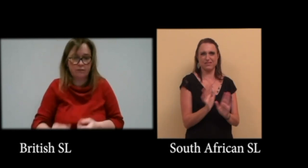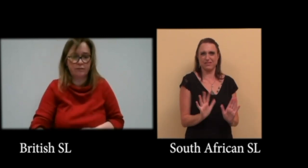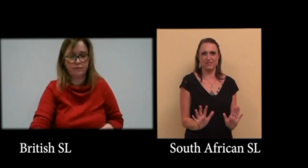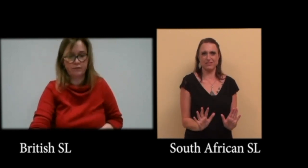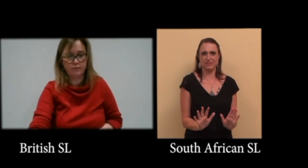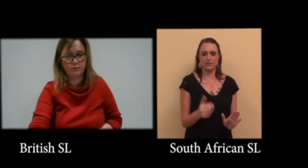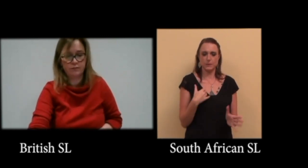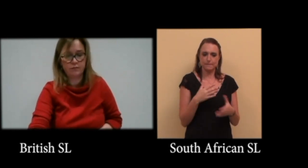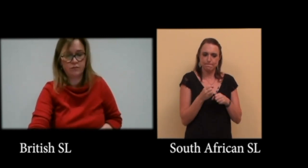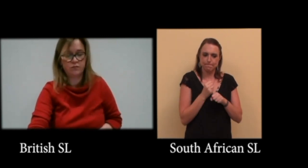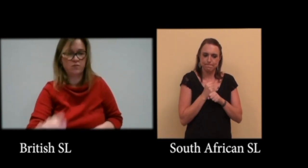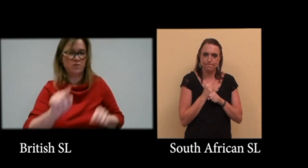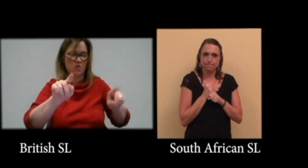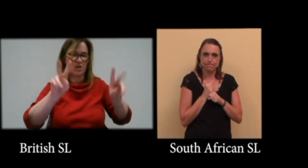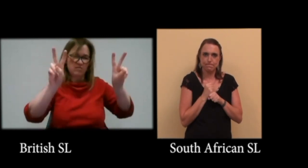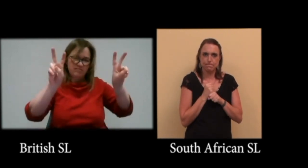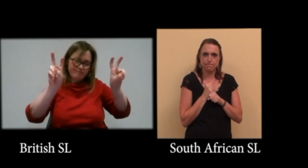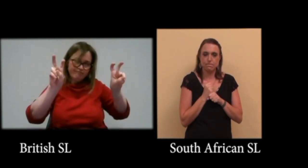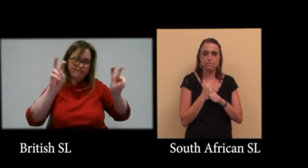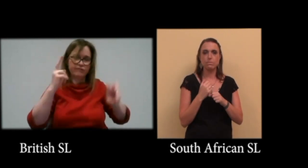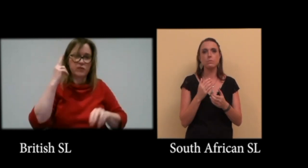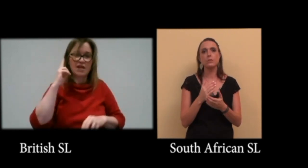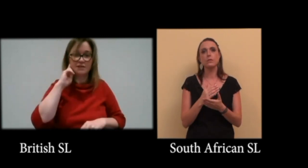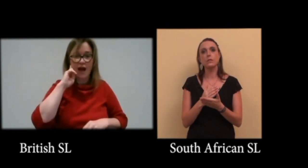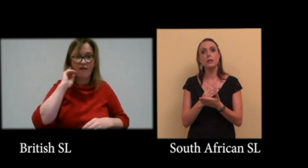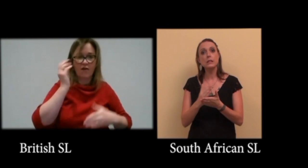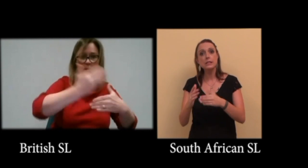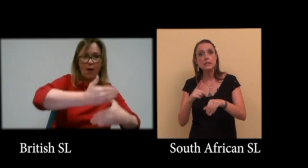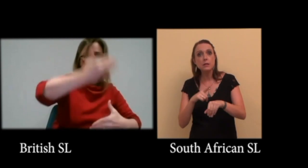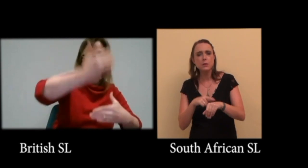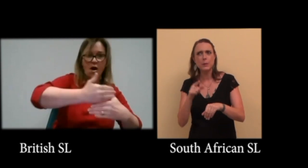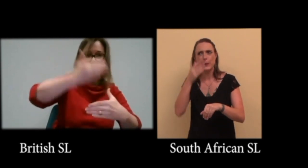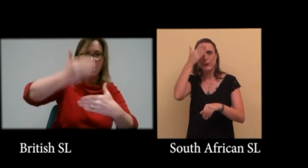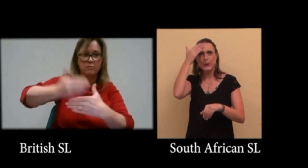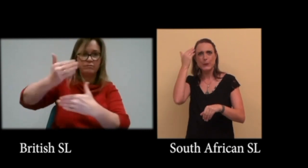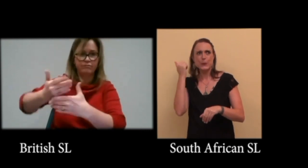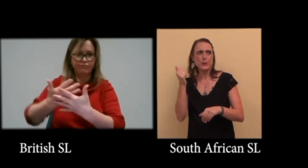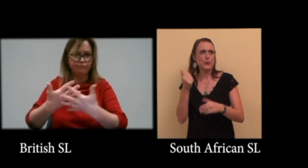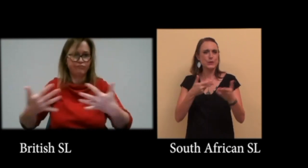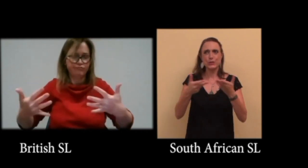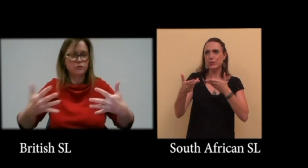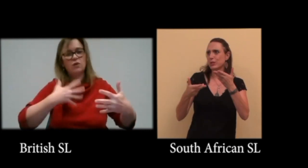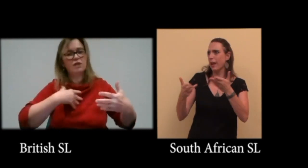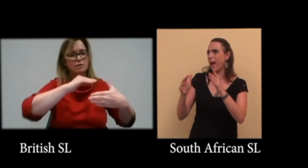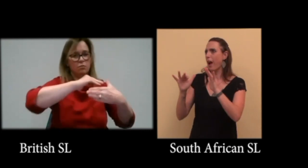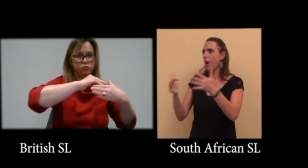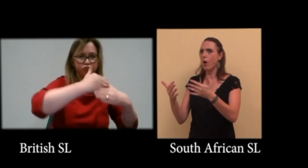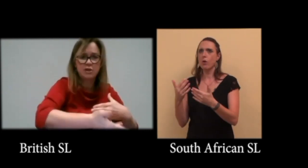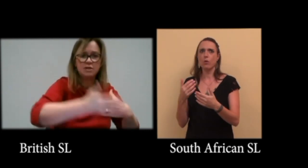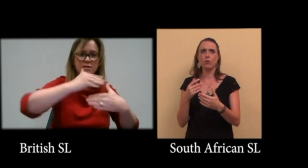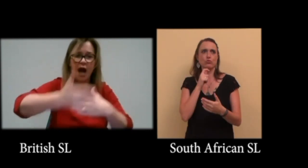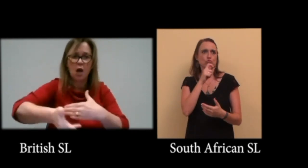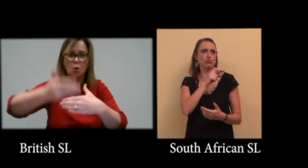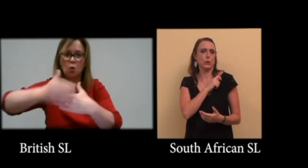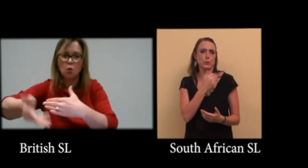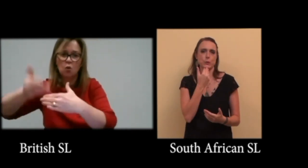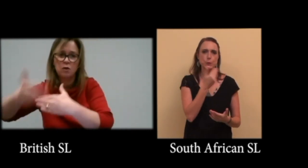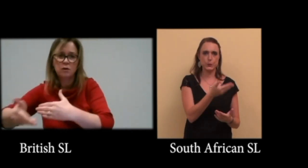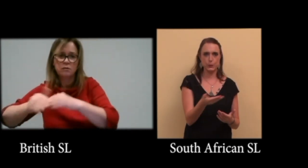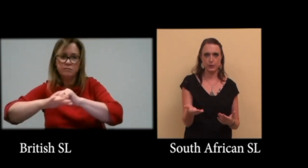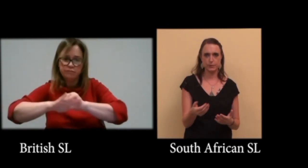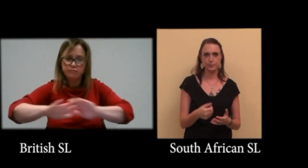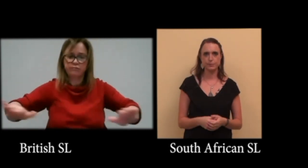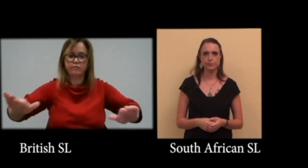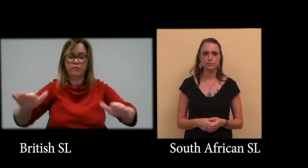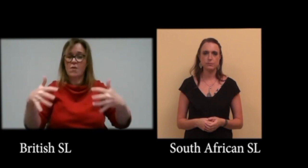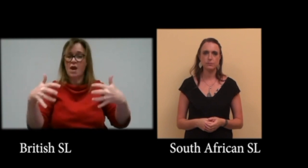want to share that information with other people. Sometimes they keep it to themselves, or some people, sometimes they don't know where they can share